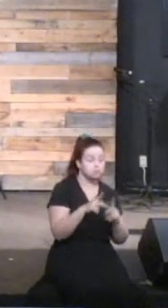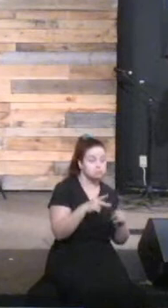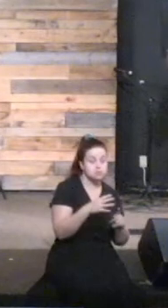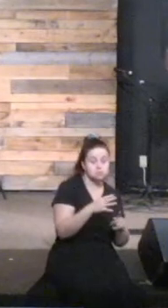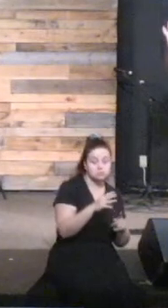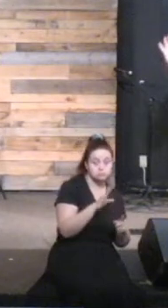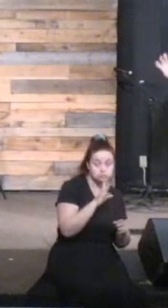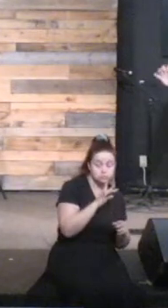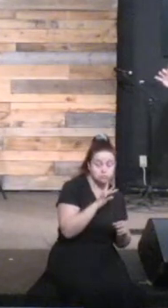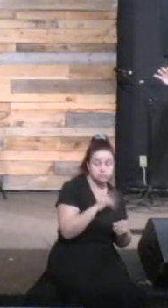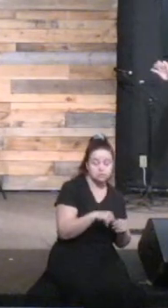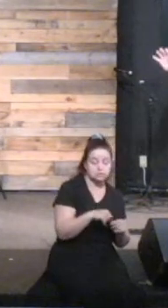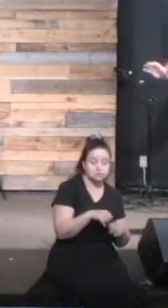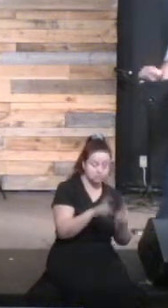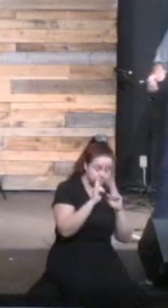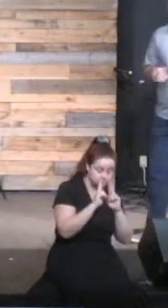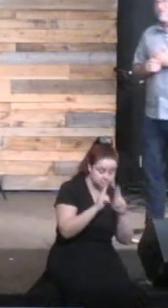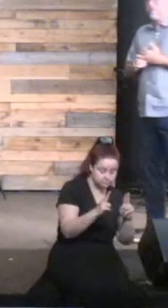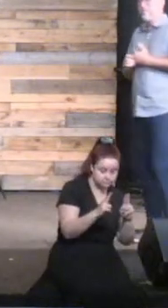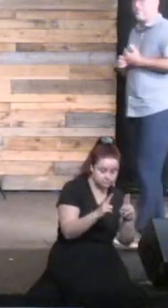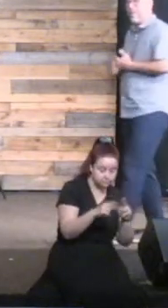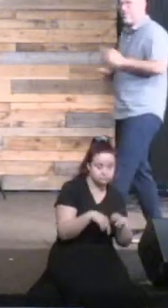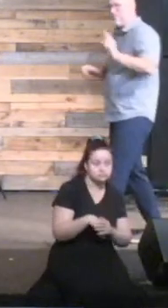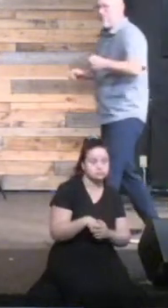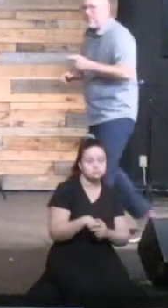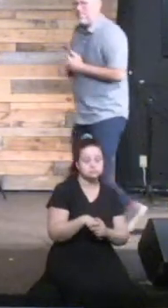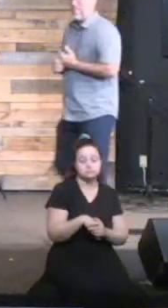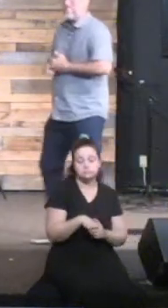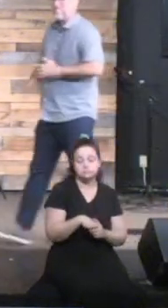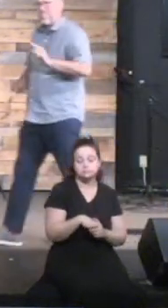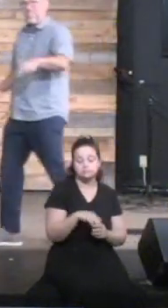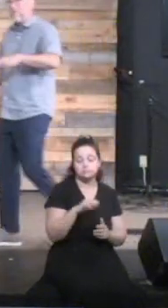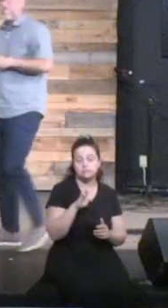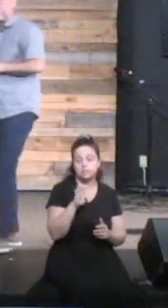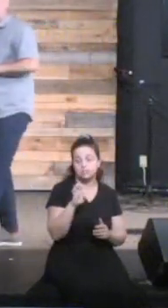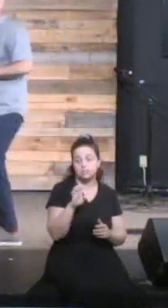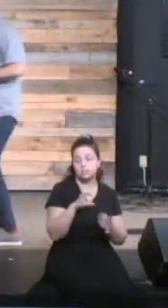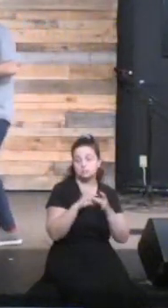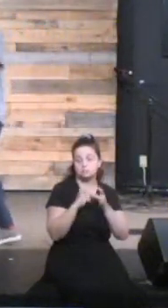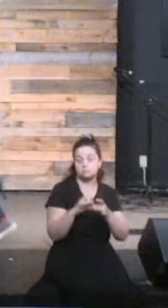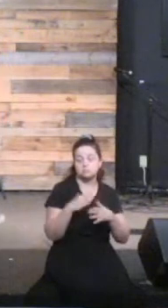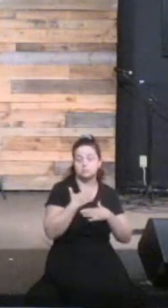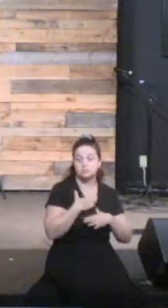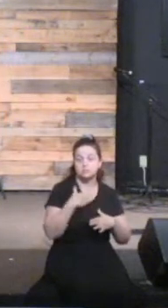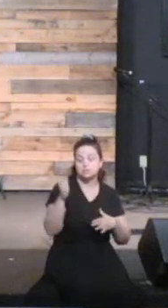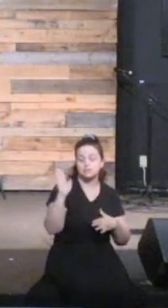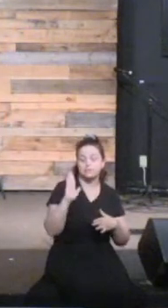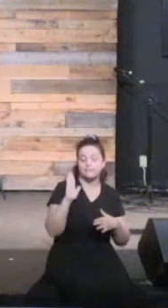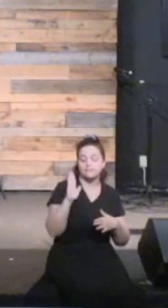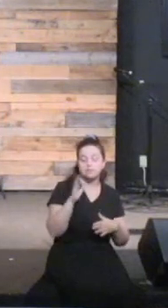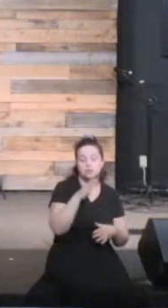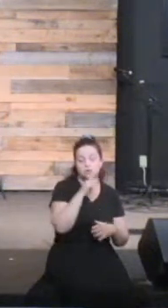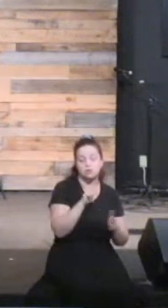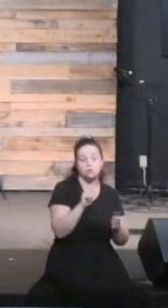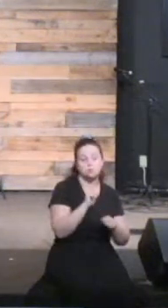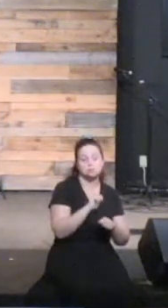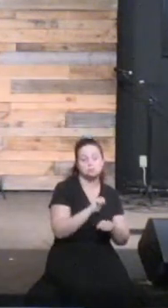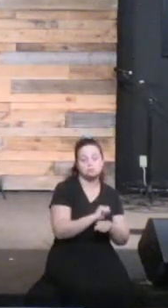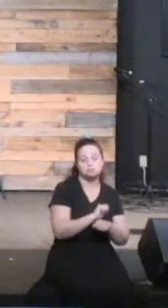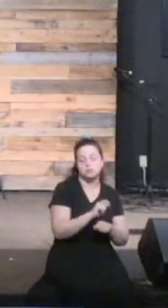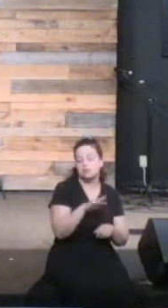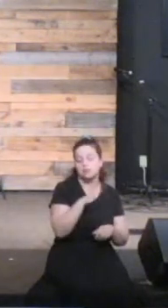like Enoch was please God the funny thing is that the Old Testament never says he pleased God